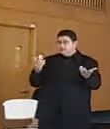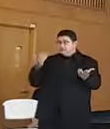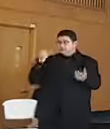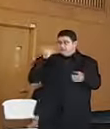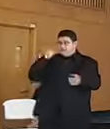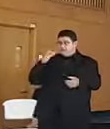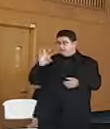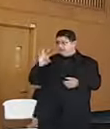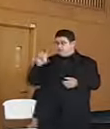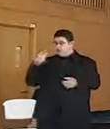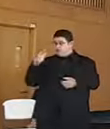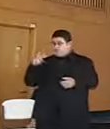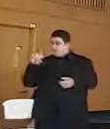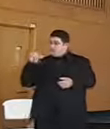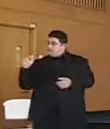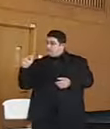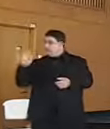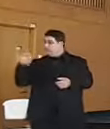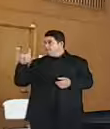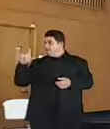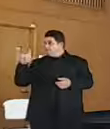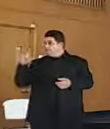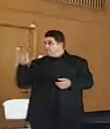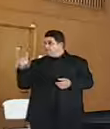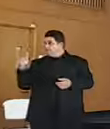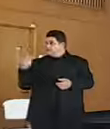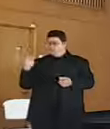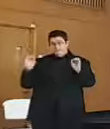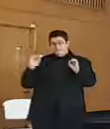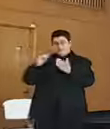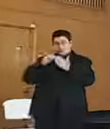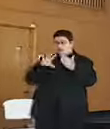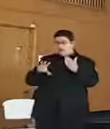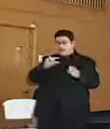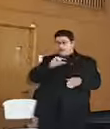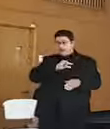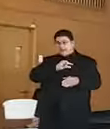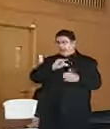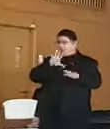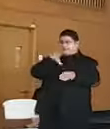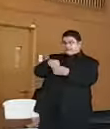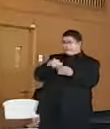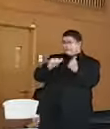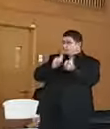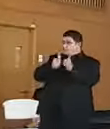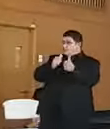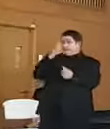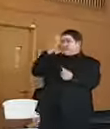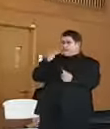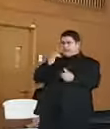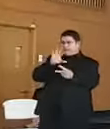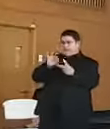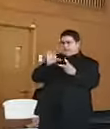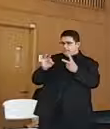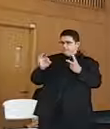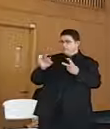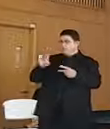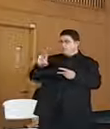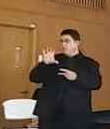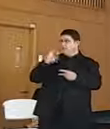Ferguson, Florissant, and Hazelwood right now don't have any students who are eligible to participate in these sports because of the option of going